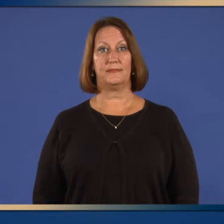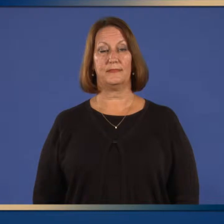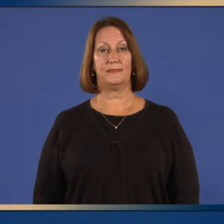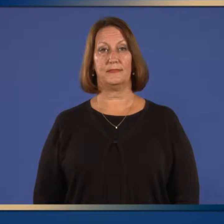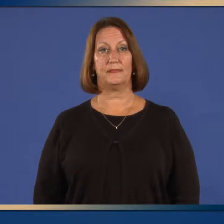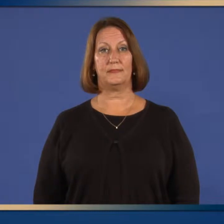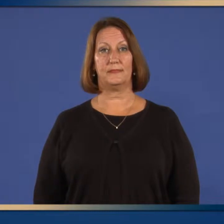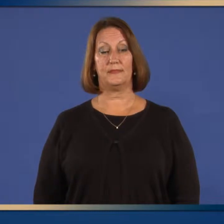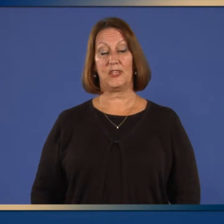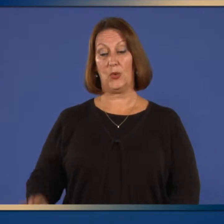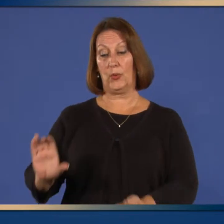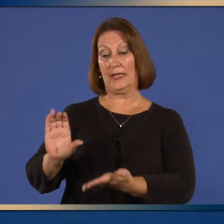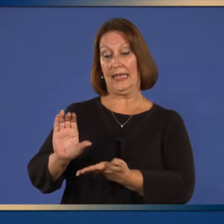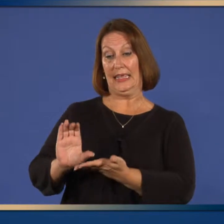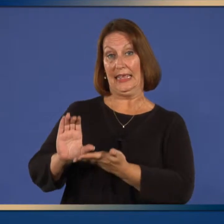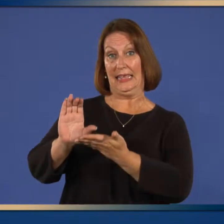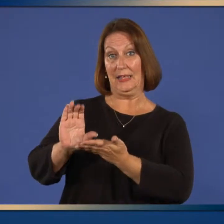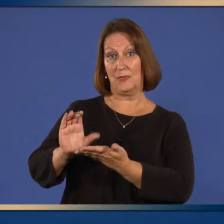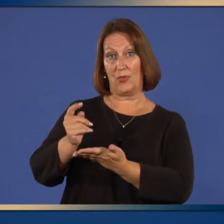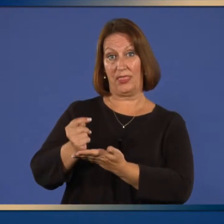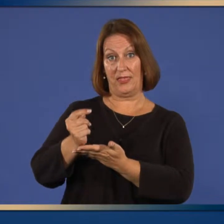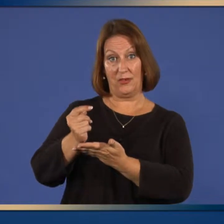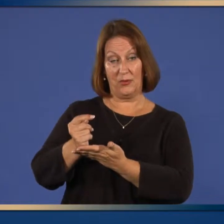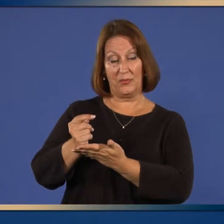Live virus vaccines,